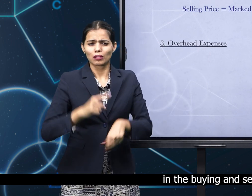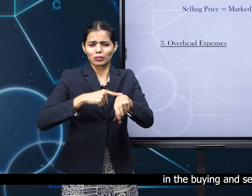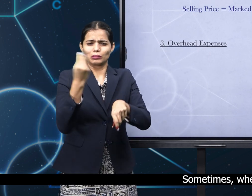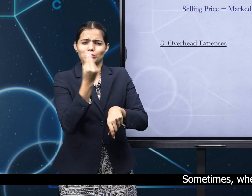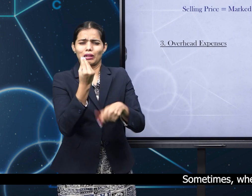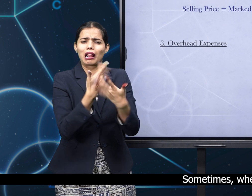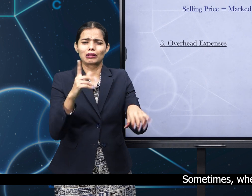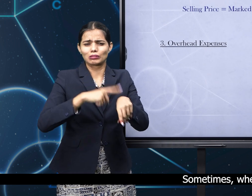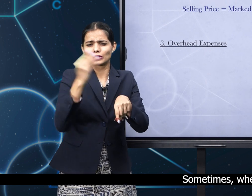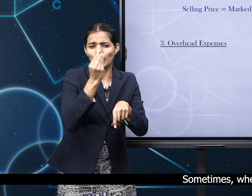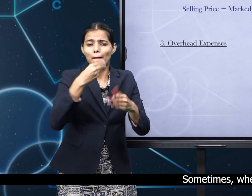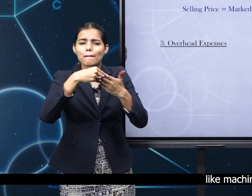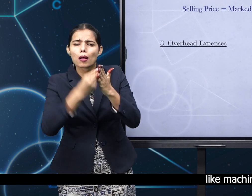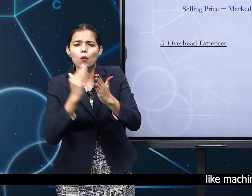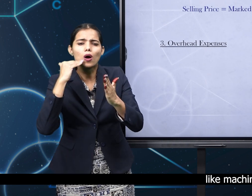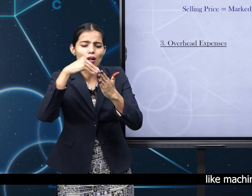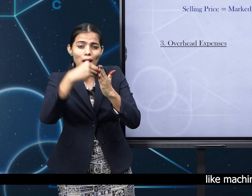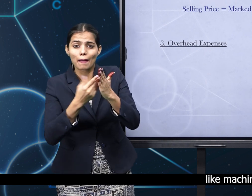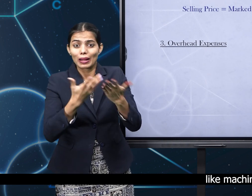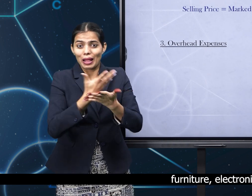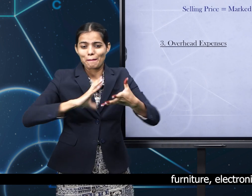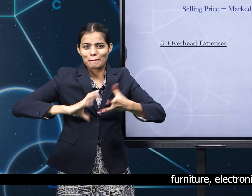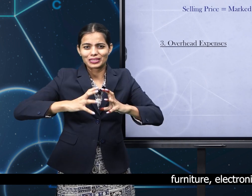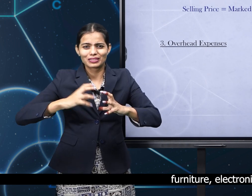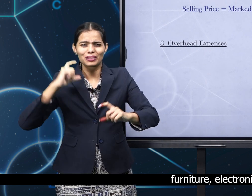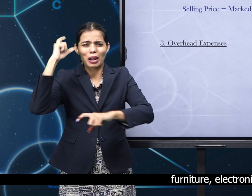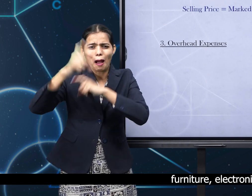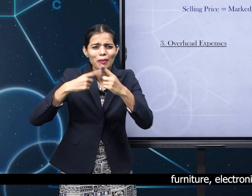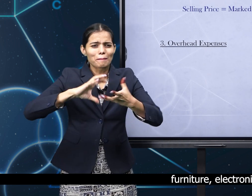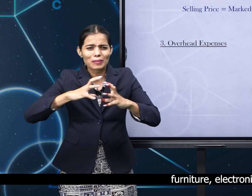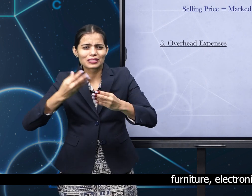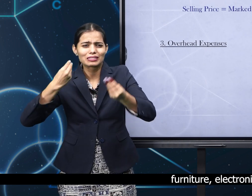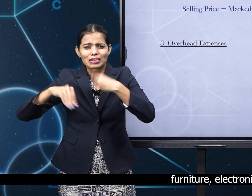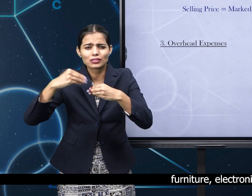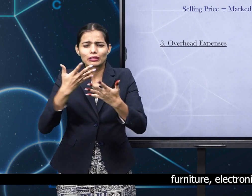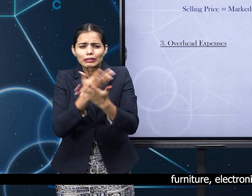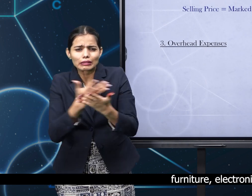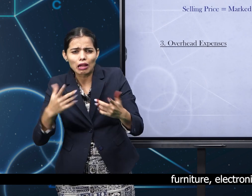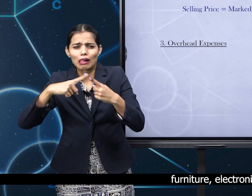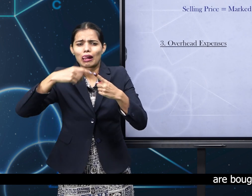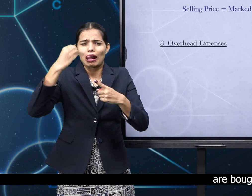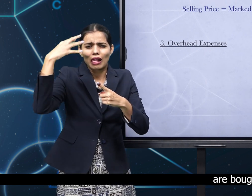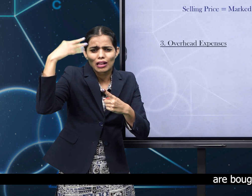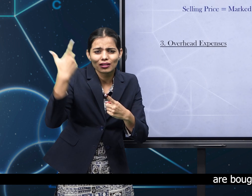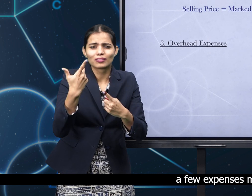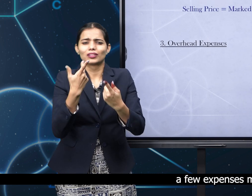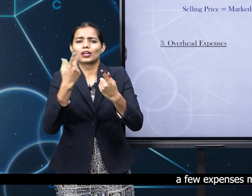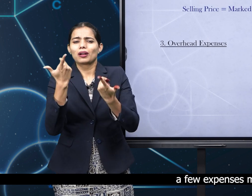Sometimes, sometimes when articles like machinery, furniture, electronic items, etc. are bought, a few